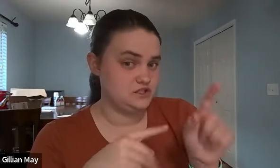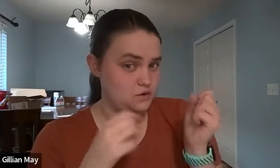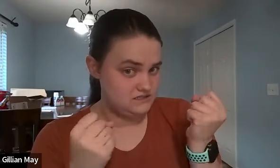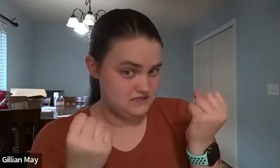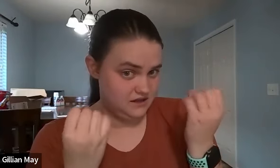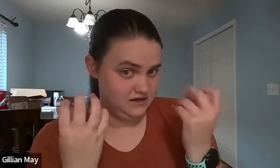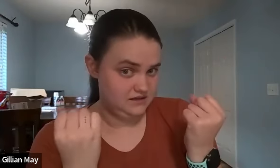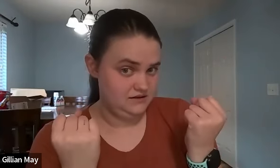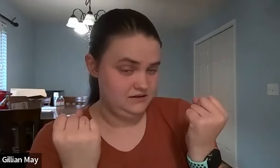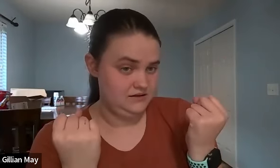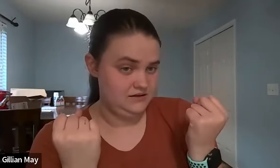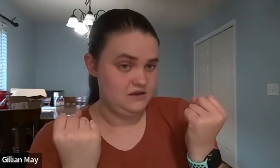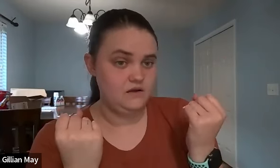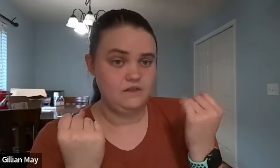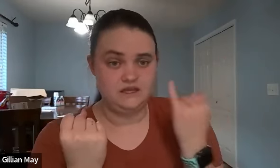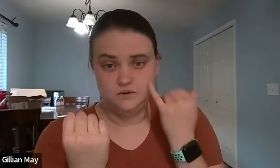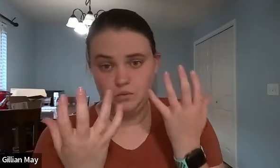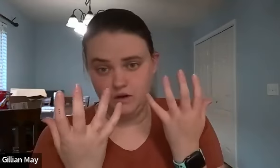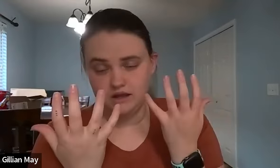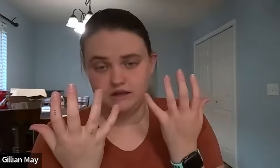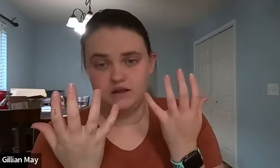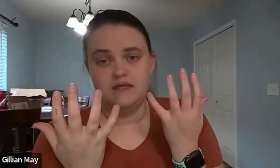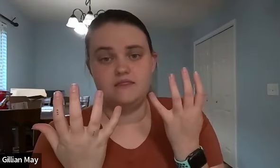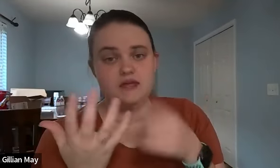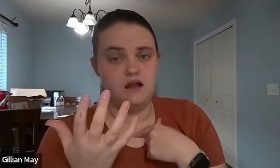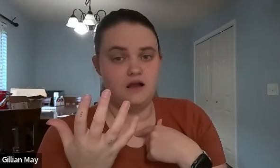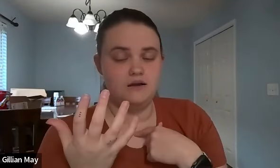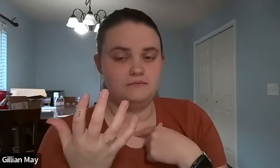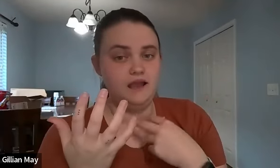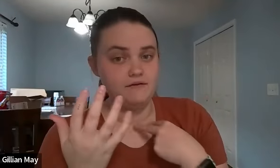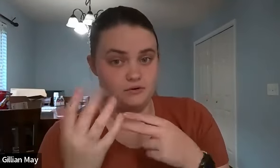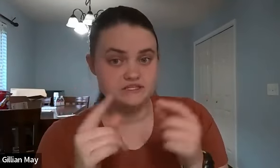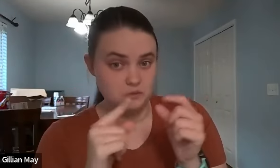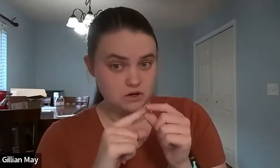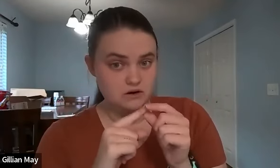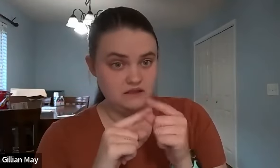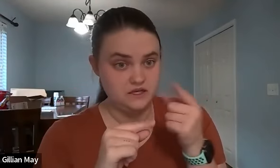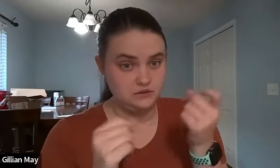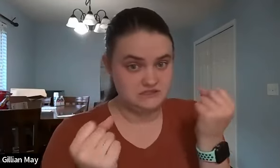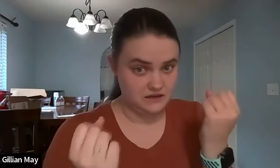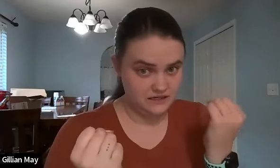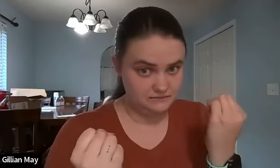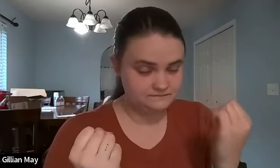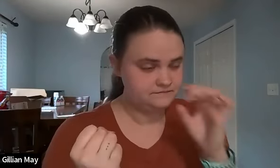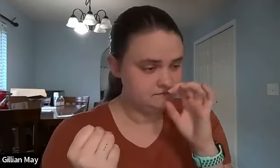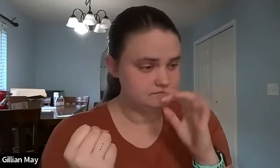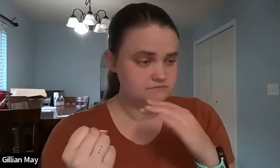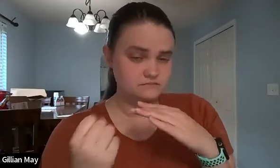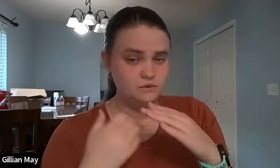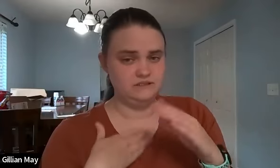your signing, like if you want, and then like I voice a word and then you sign it.